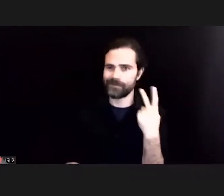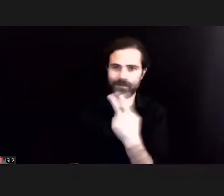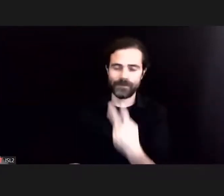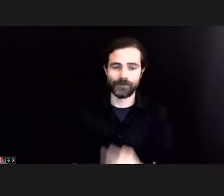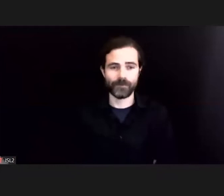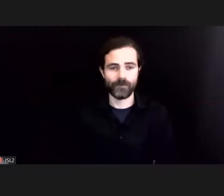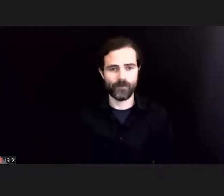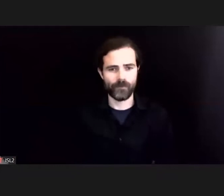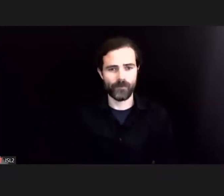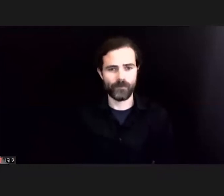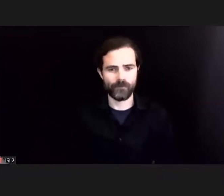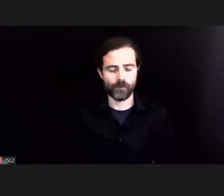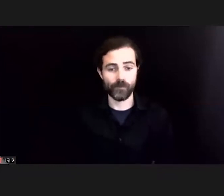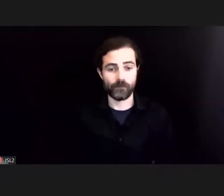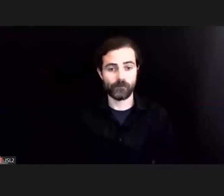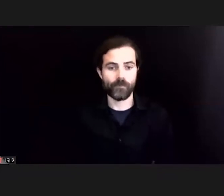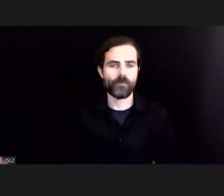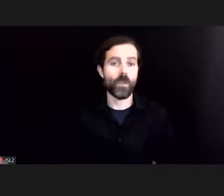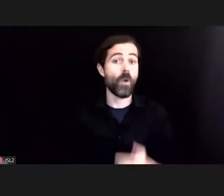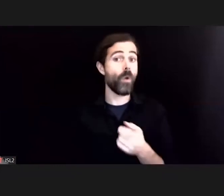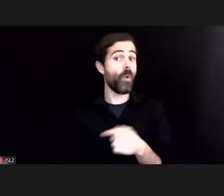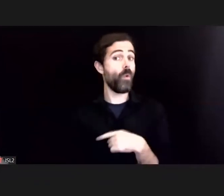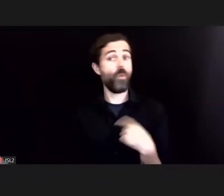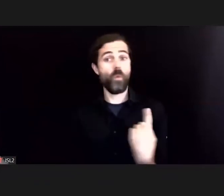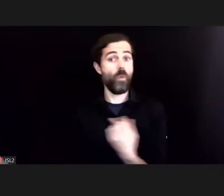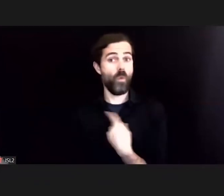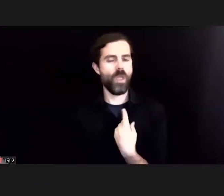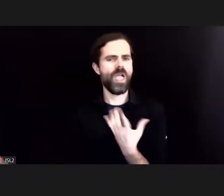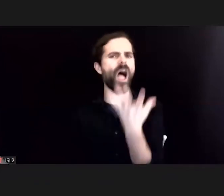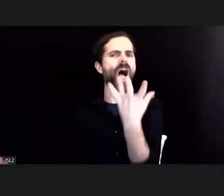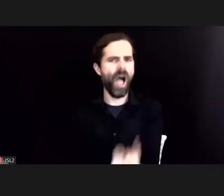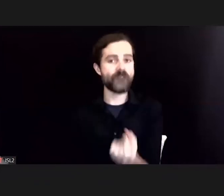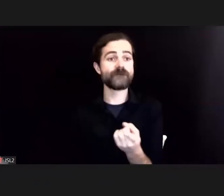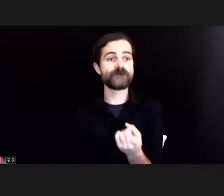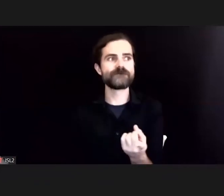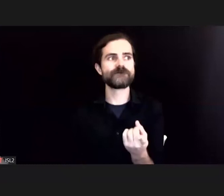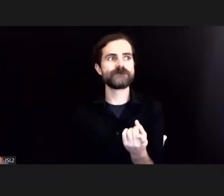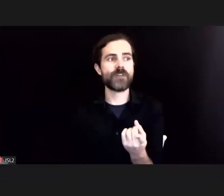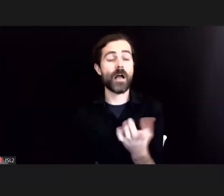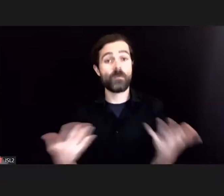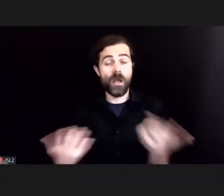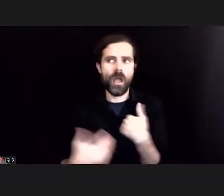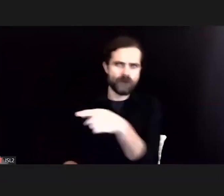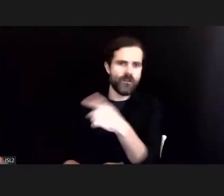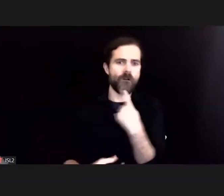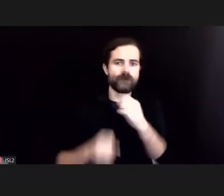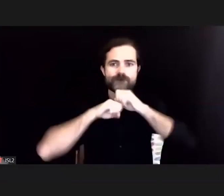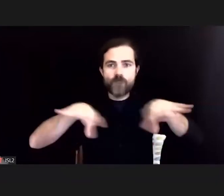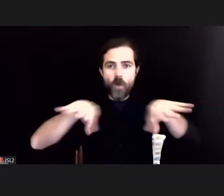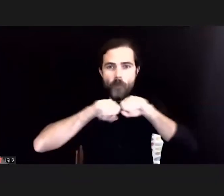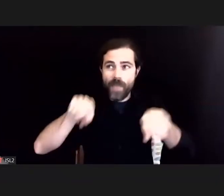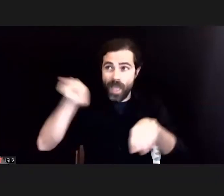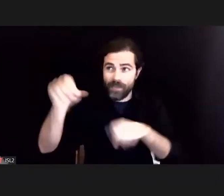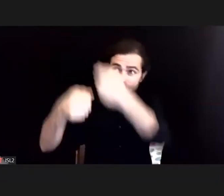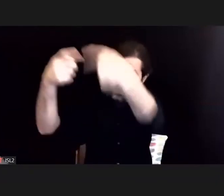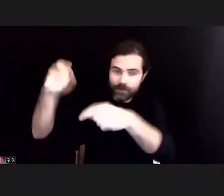So we have put the same information in a list format with the information of the project, as you can see in